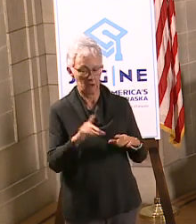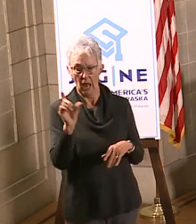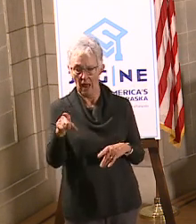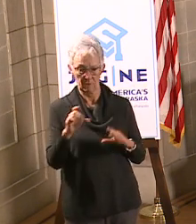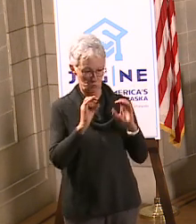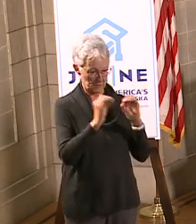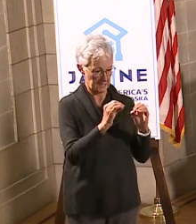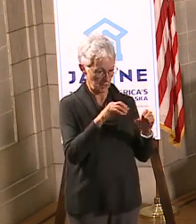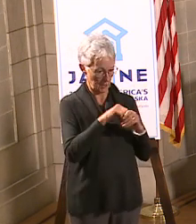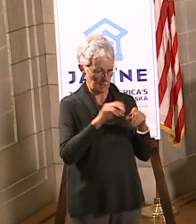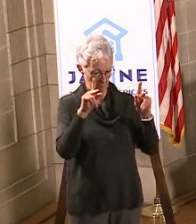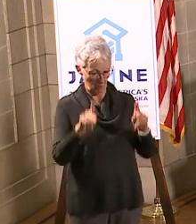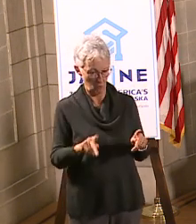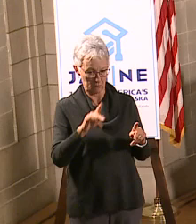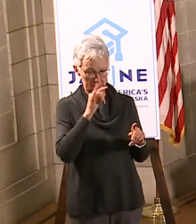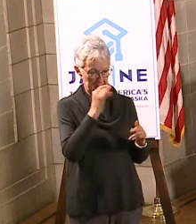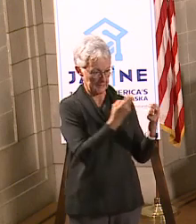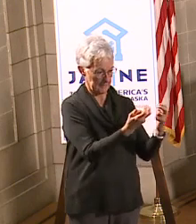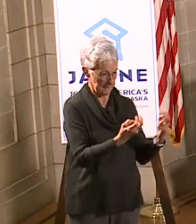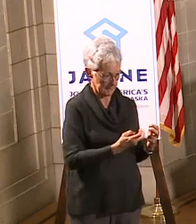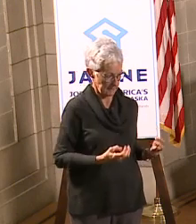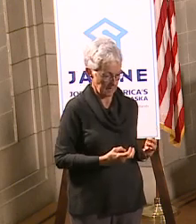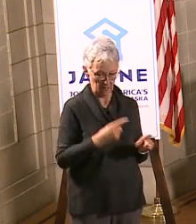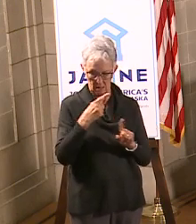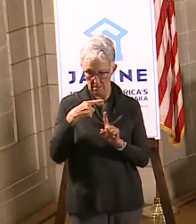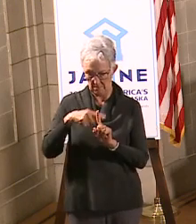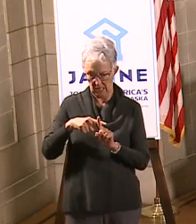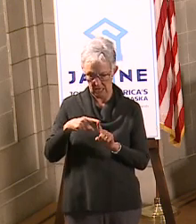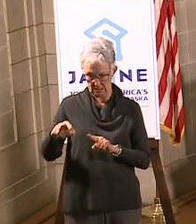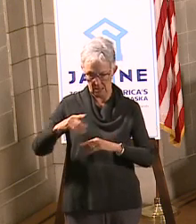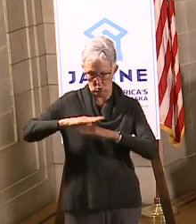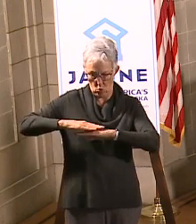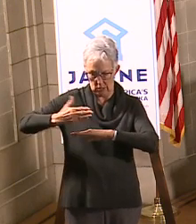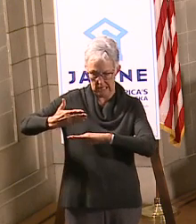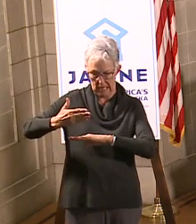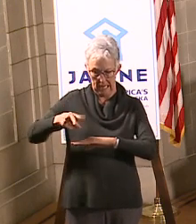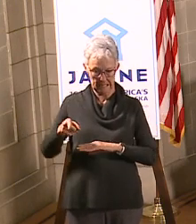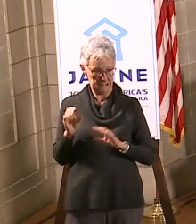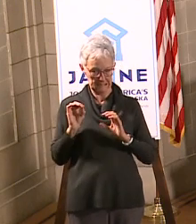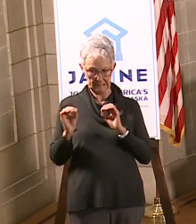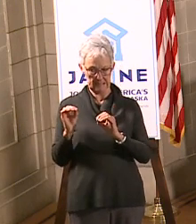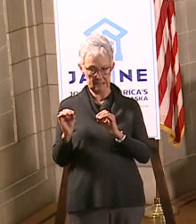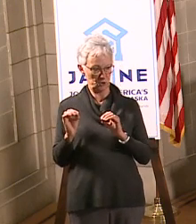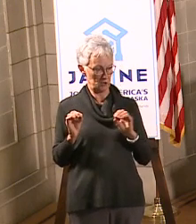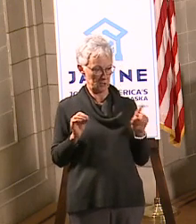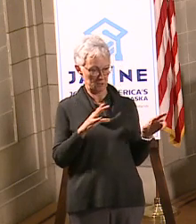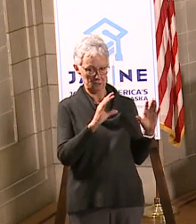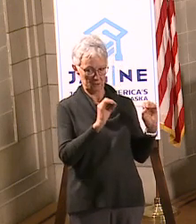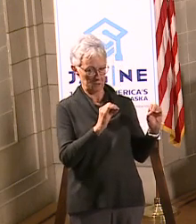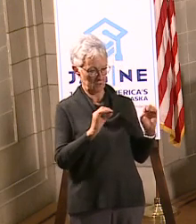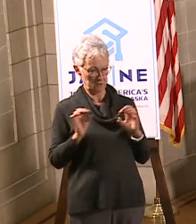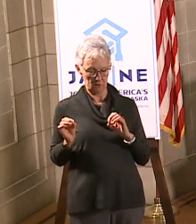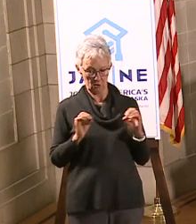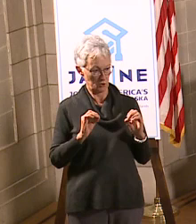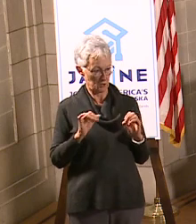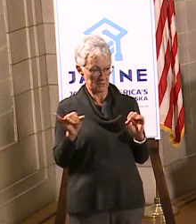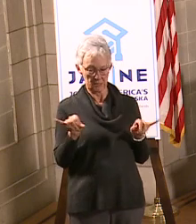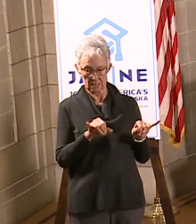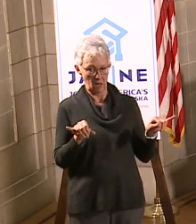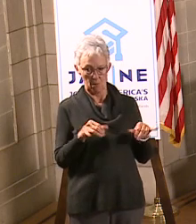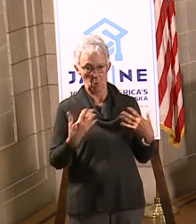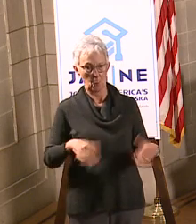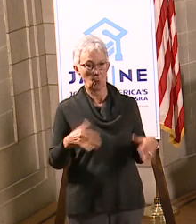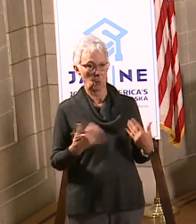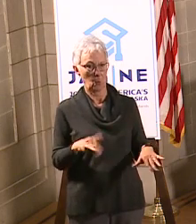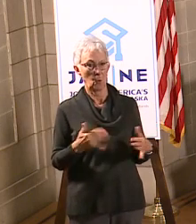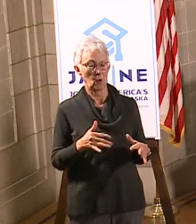and teaching online. It is stressful, but while it is challenging and at times frustrating, it is necessary